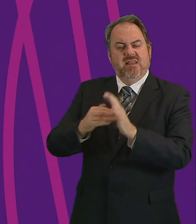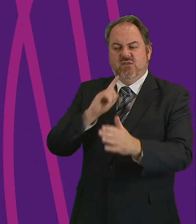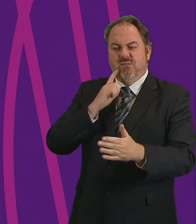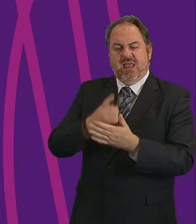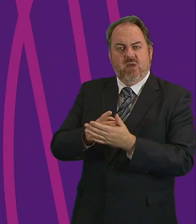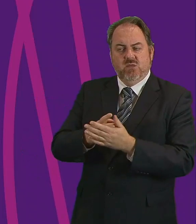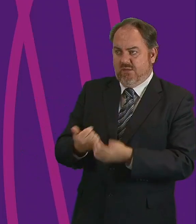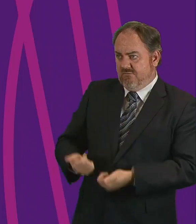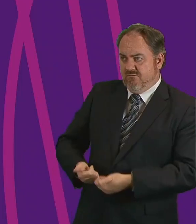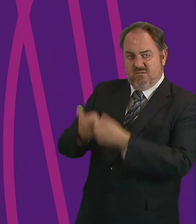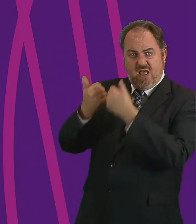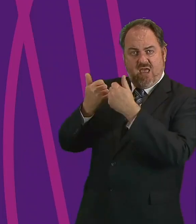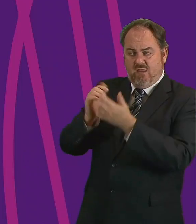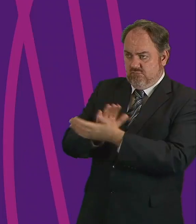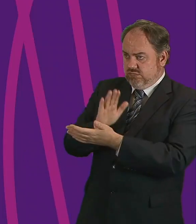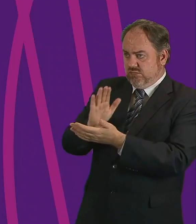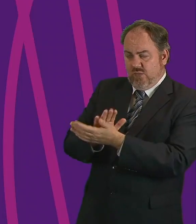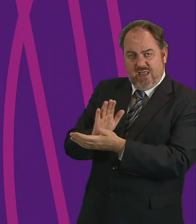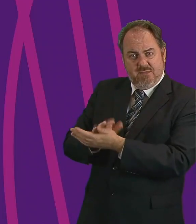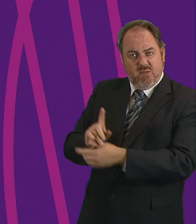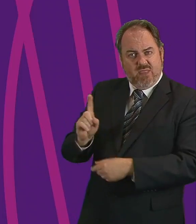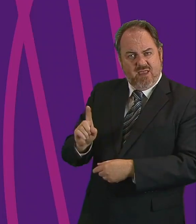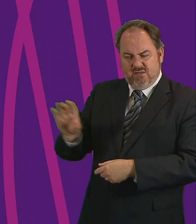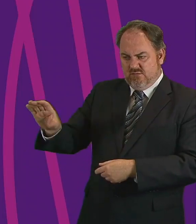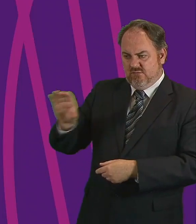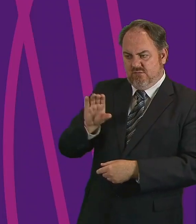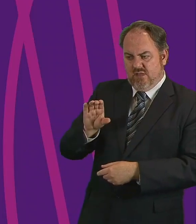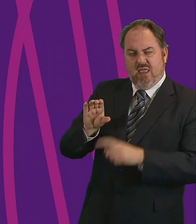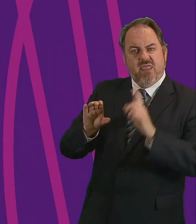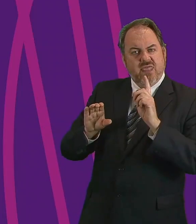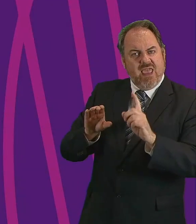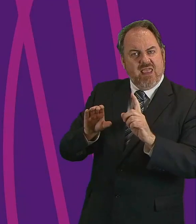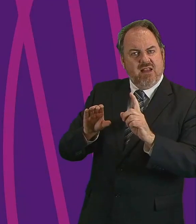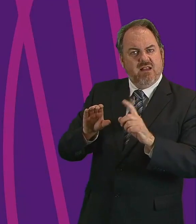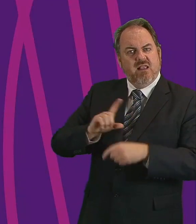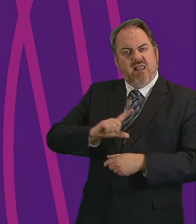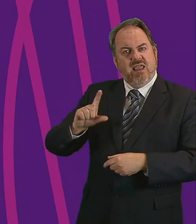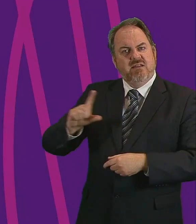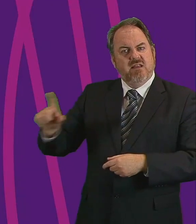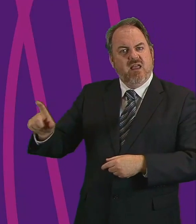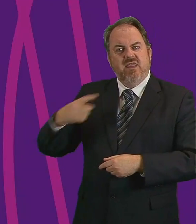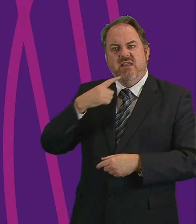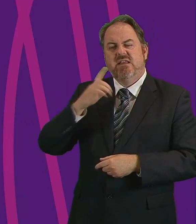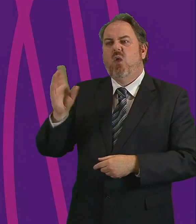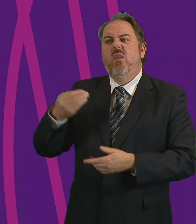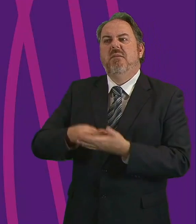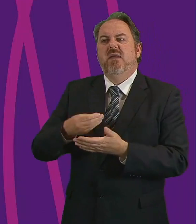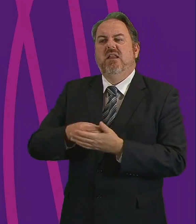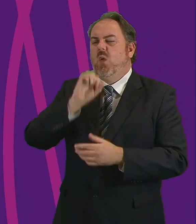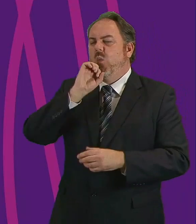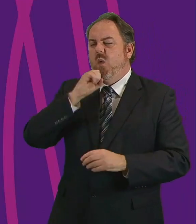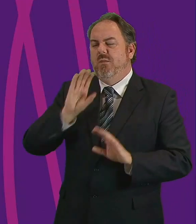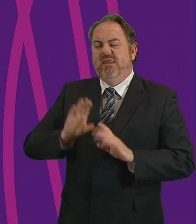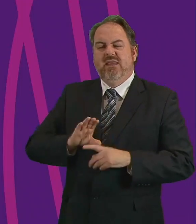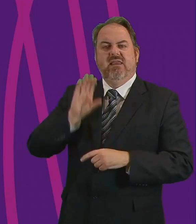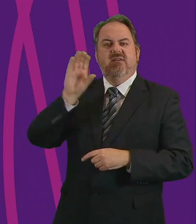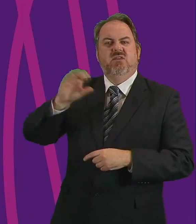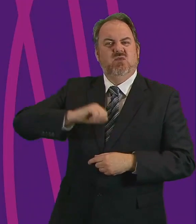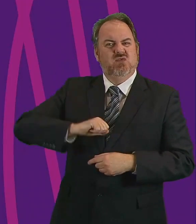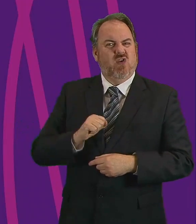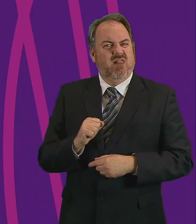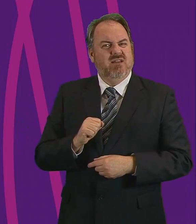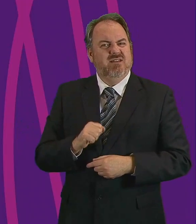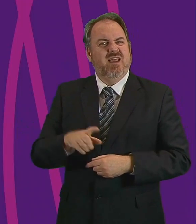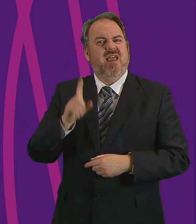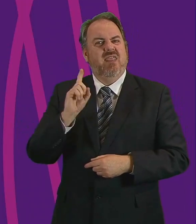by allocating that resource, only to then be told that their money will not be coming to Scotland. Also in April, the